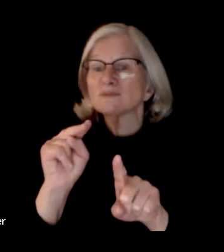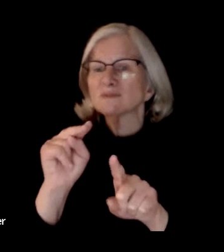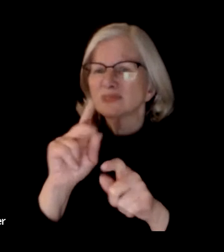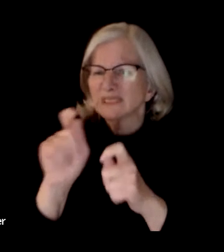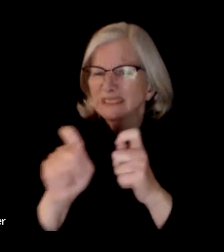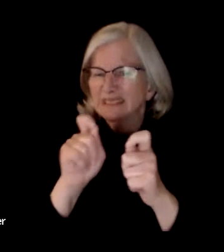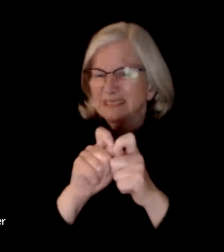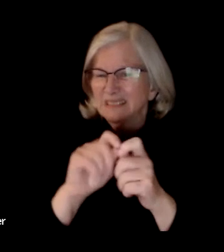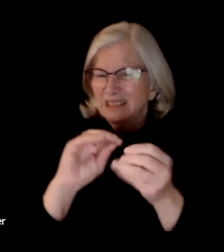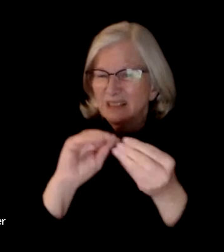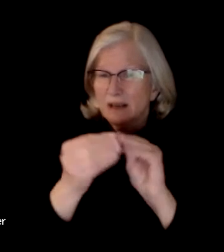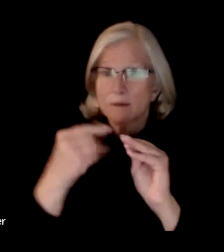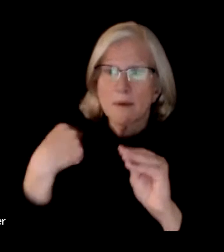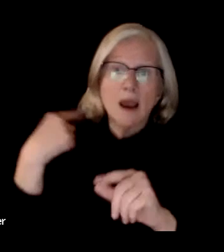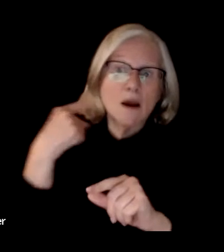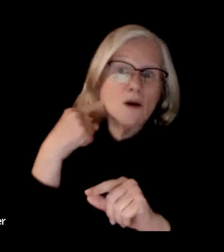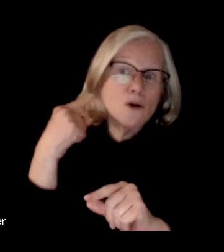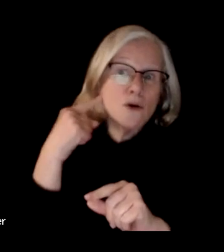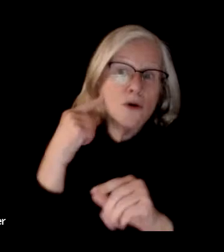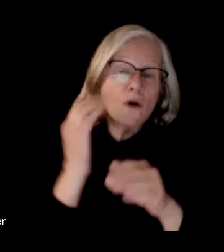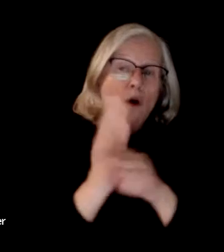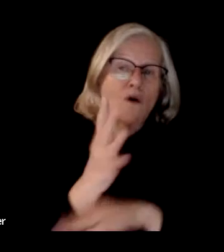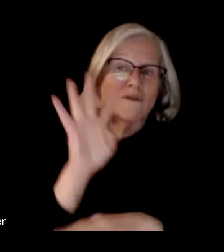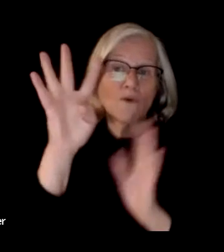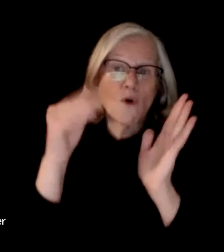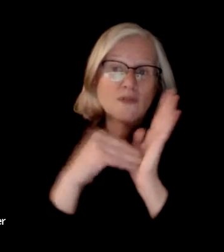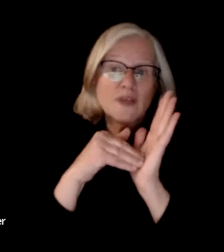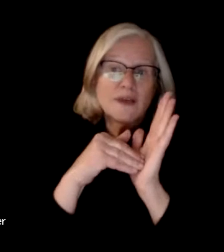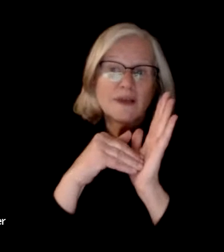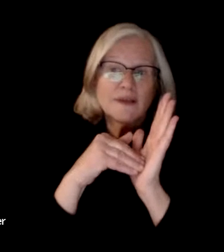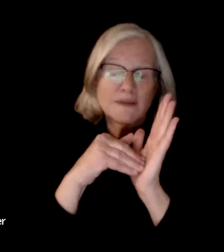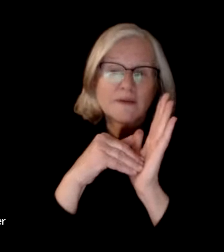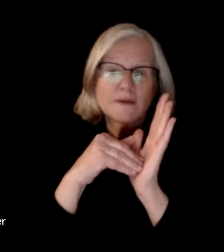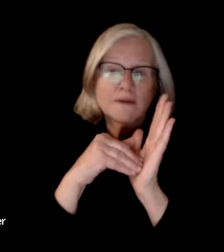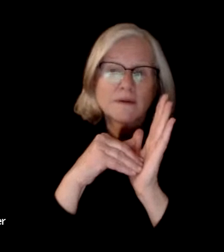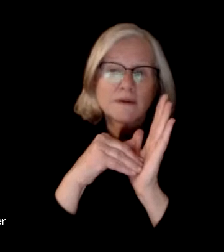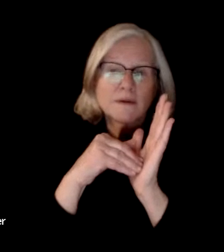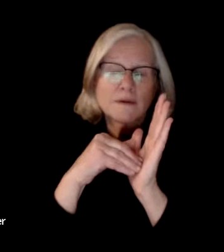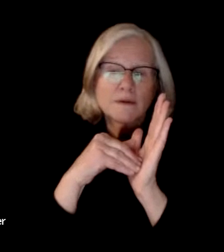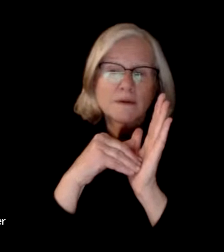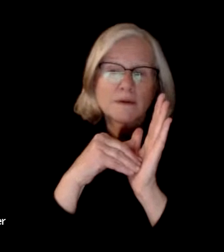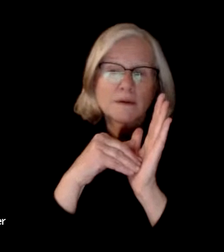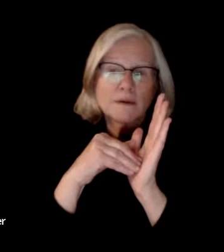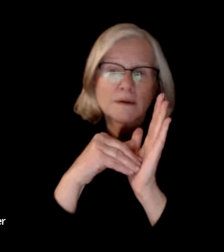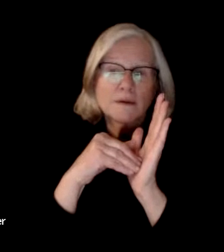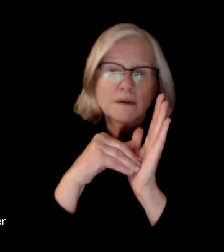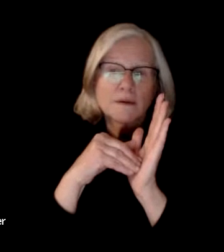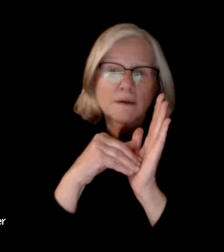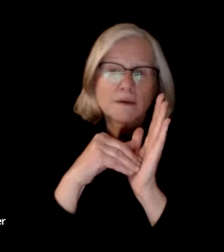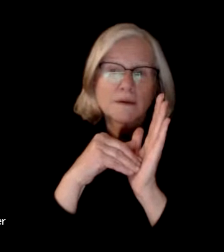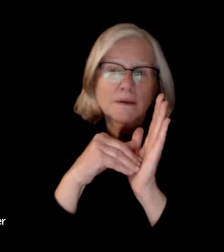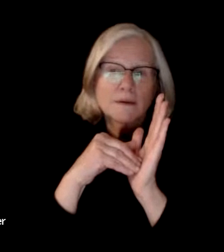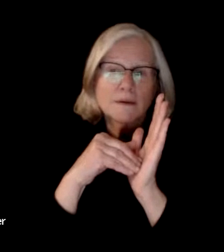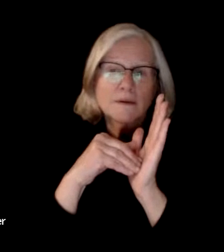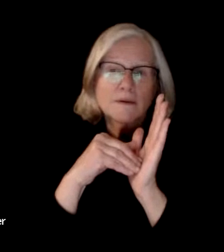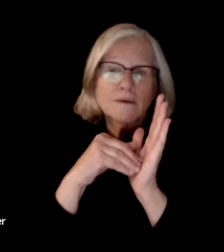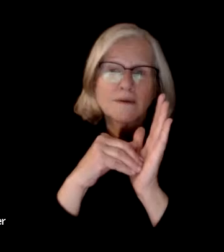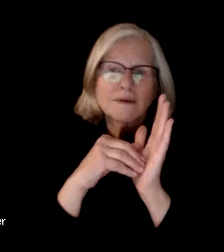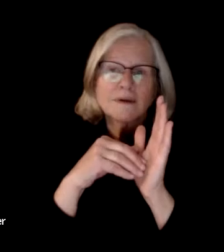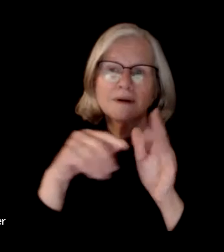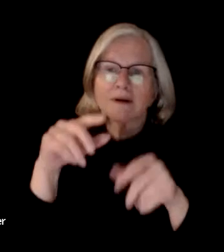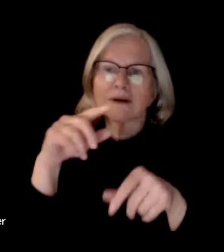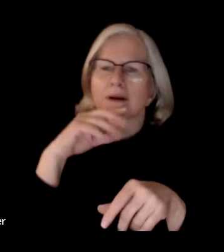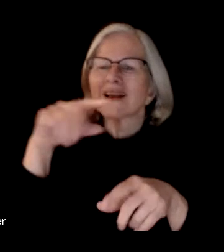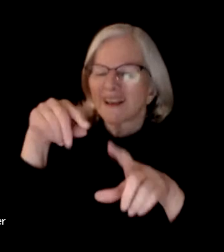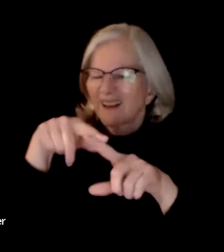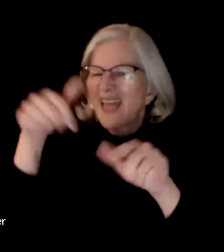that over 4,000 people had released their codes through the app. So that's